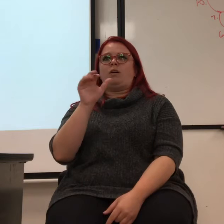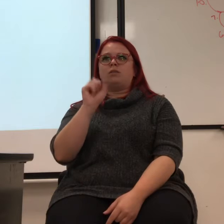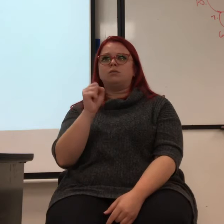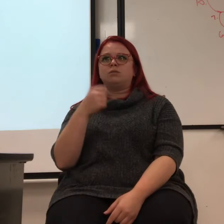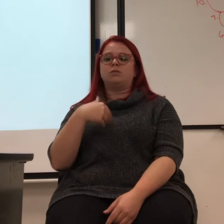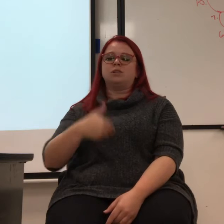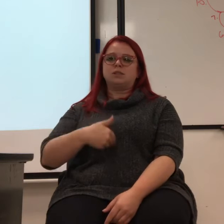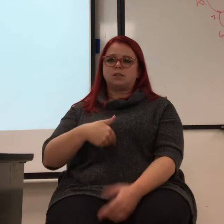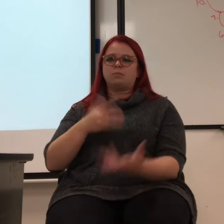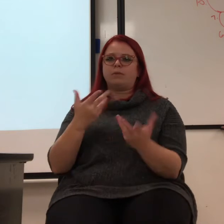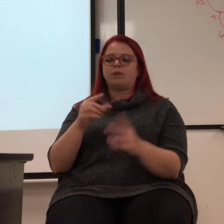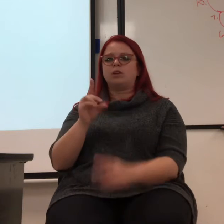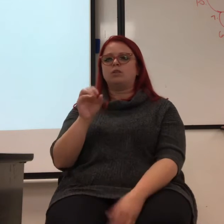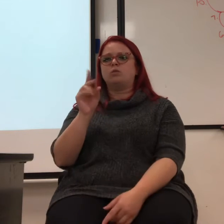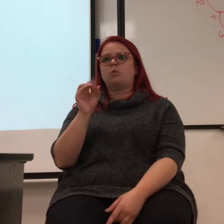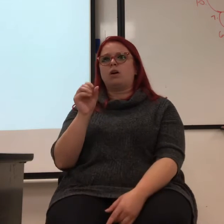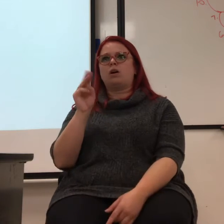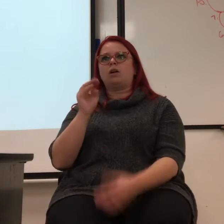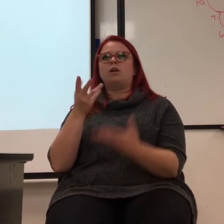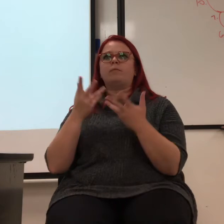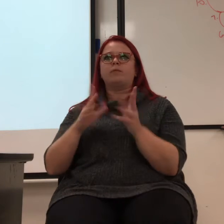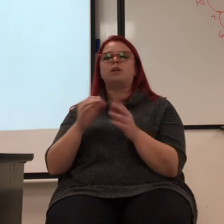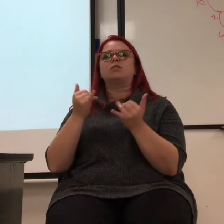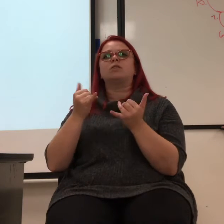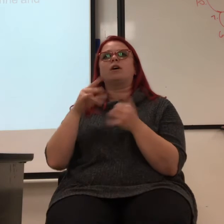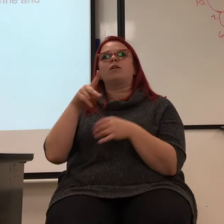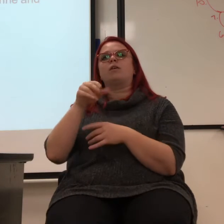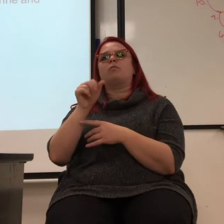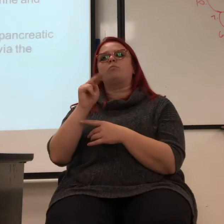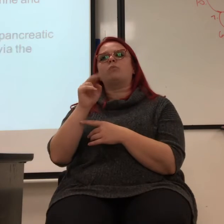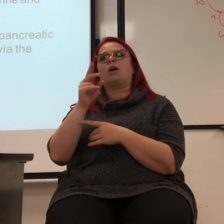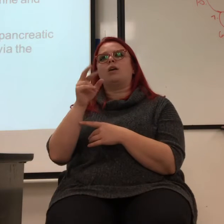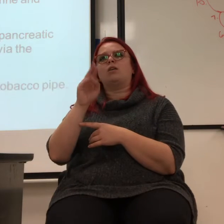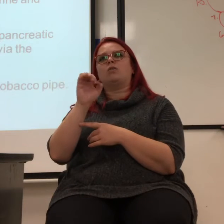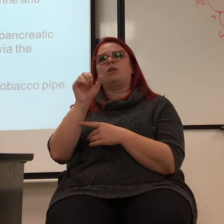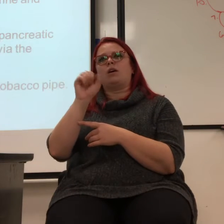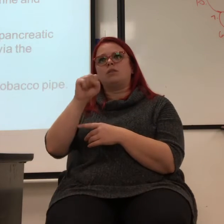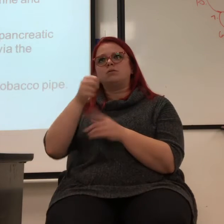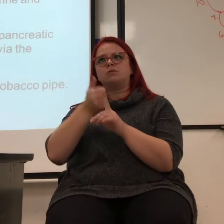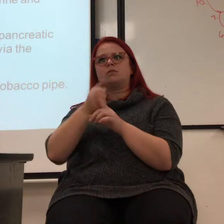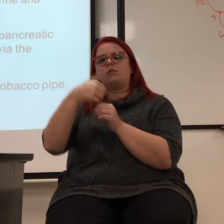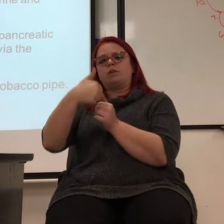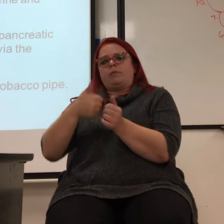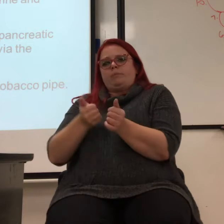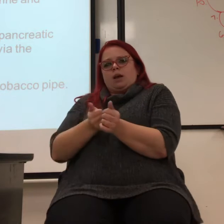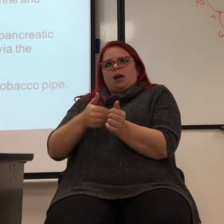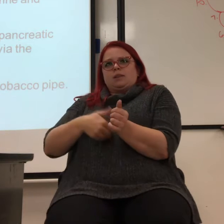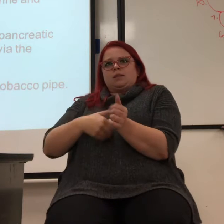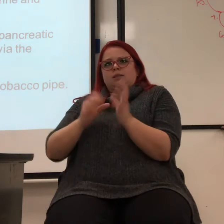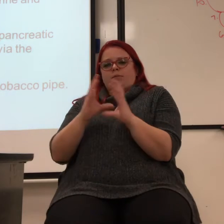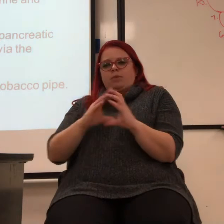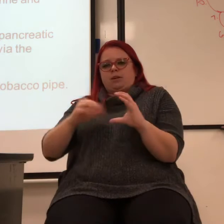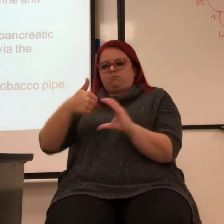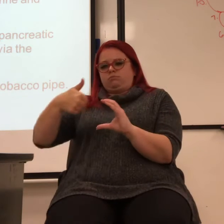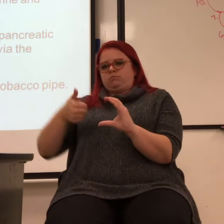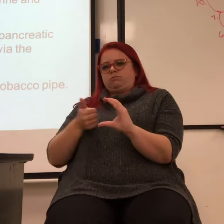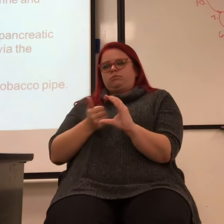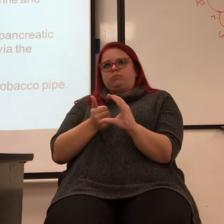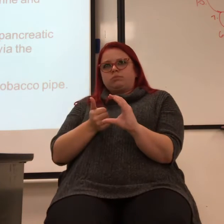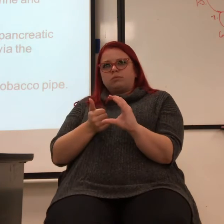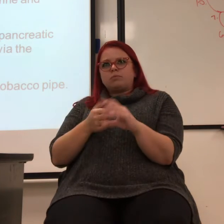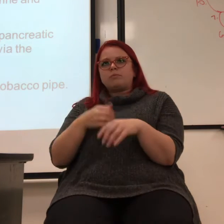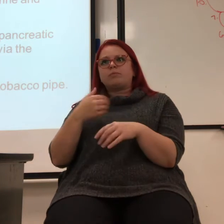The pancreas is behind the stomach. It's elongated soft tissue, it's glandular. It has